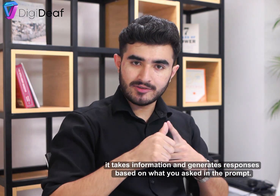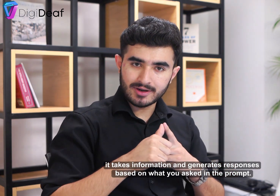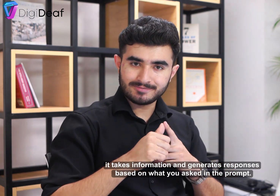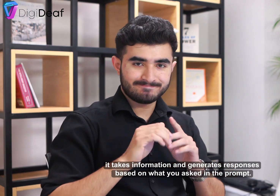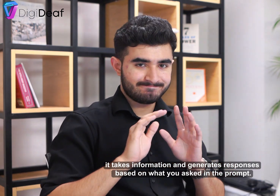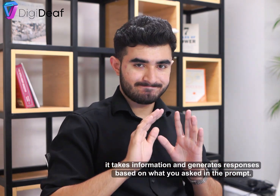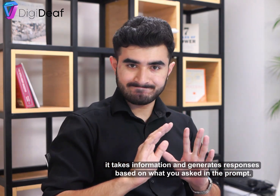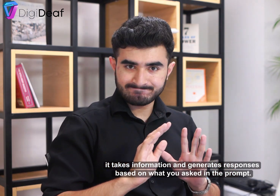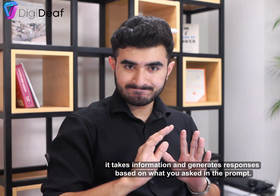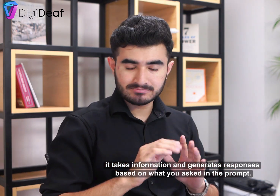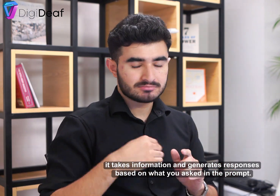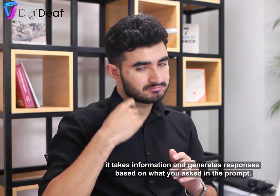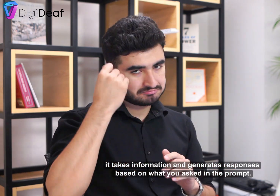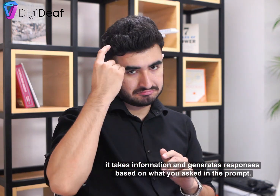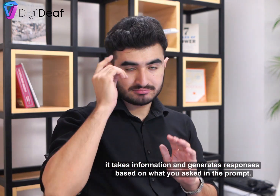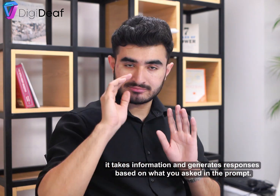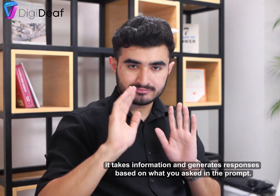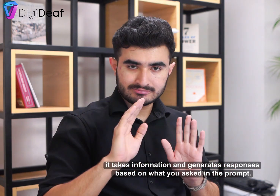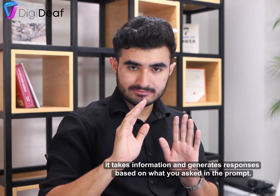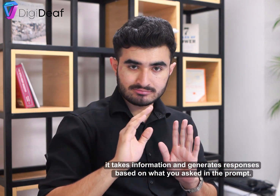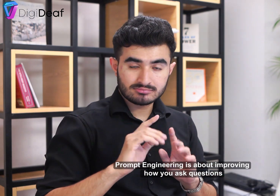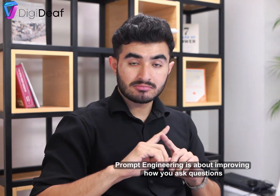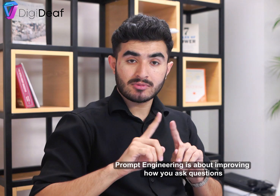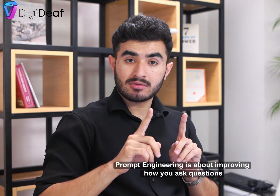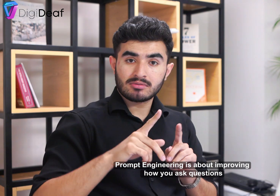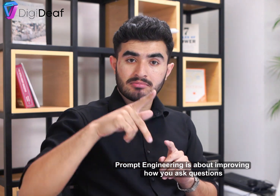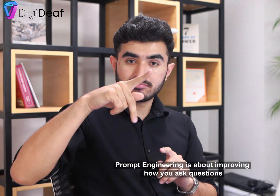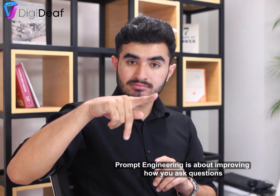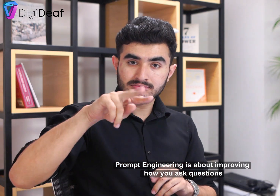responses based on what you asked in the prompt.